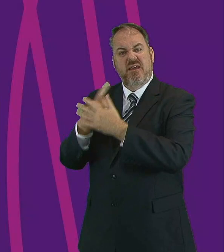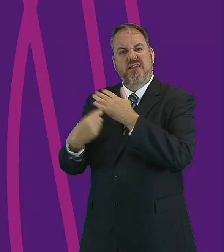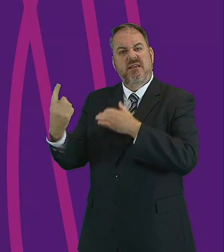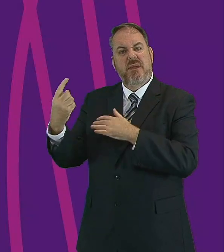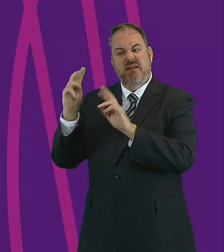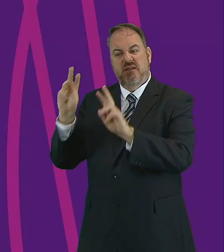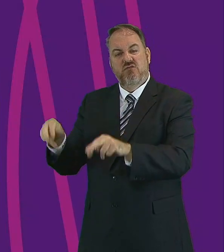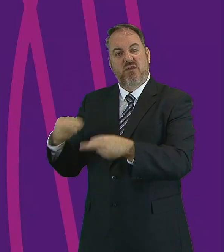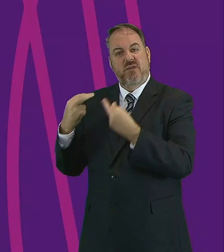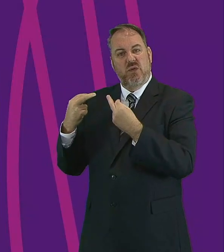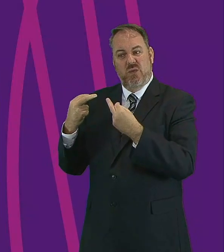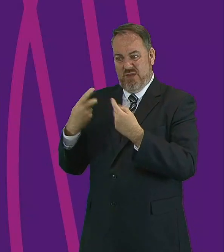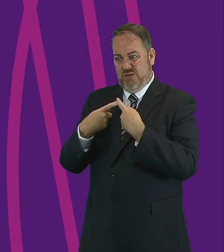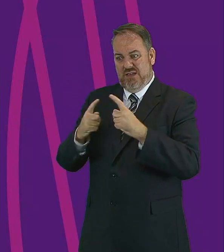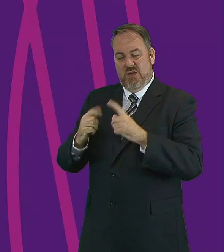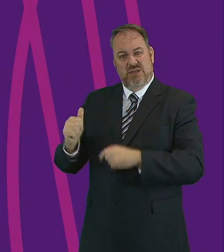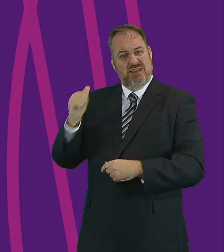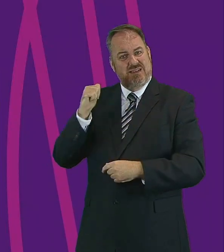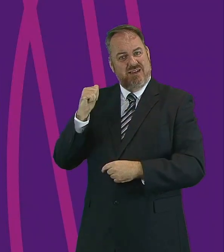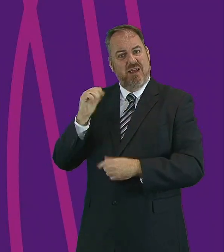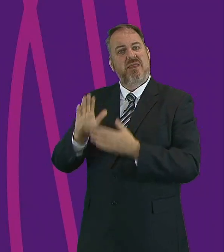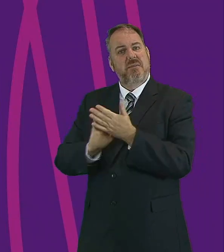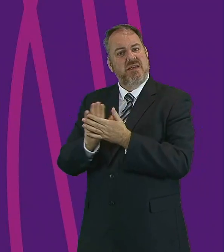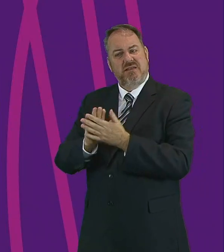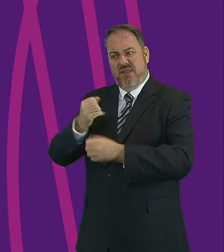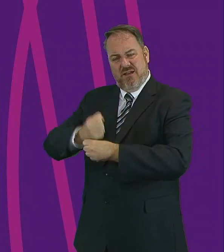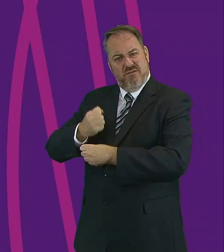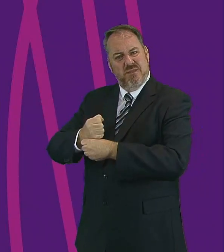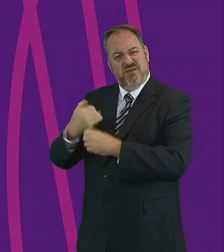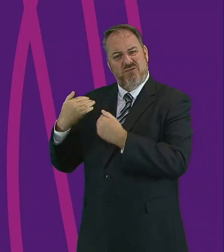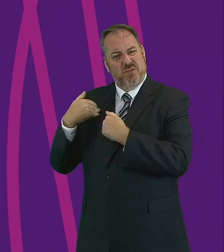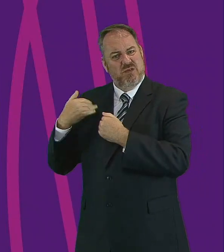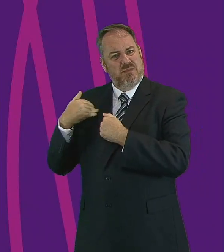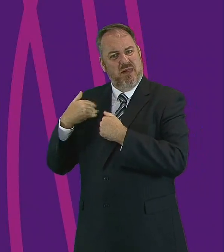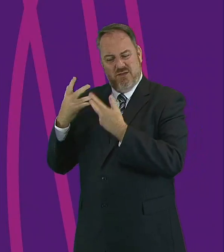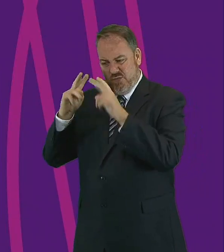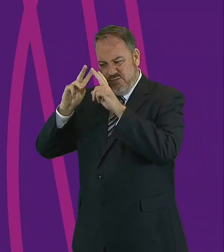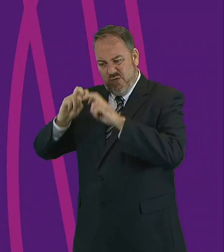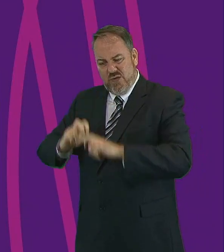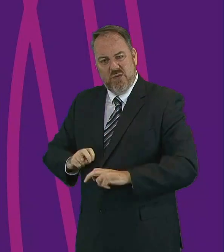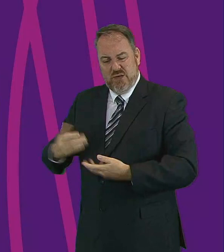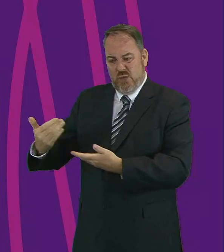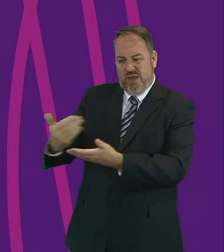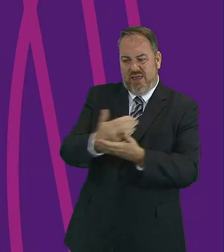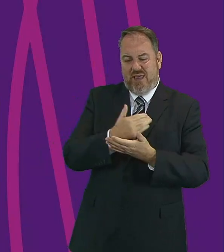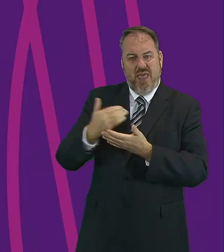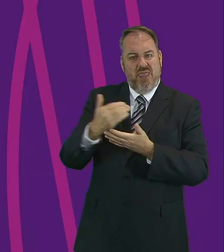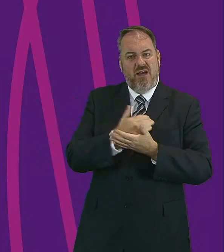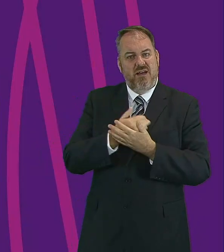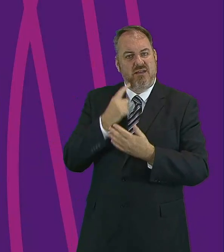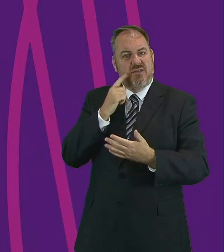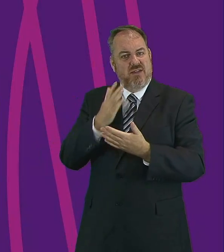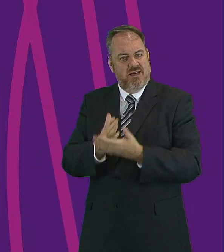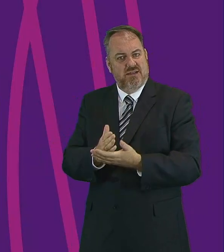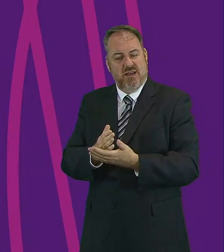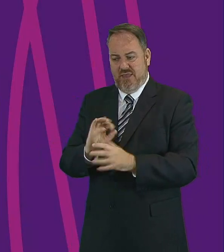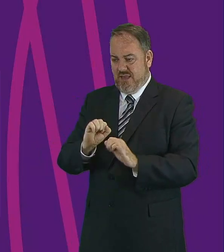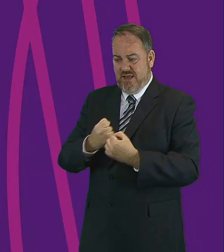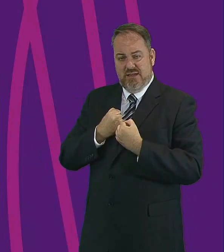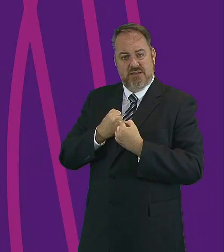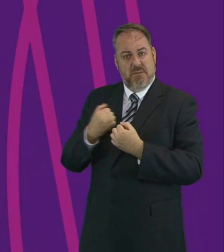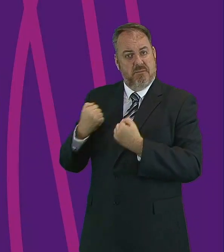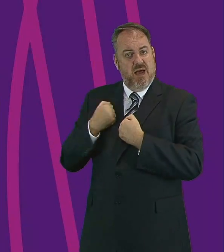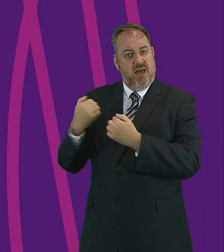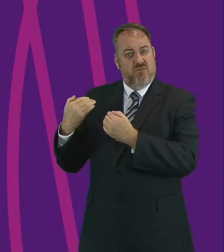announced yesterday. That's the responsibility of government. It's a responsibility I take seriously each and every day, and it's a responsibility that I will be judged on,